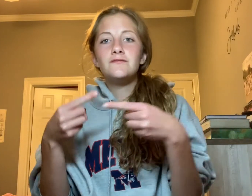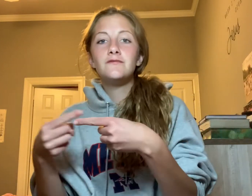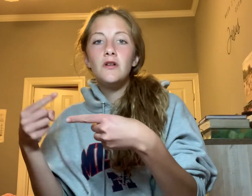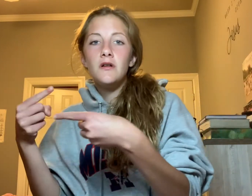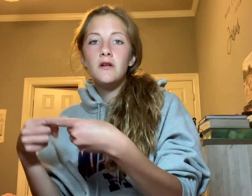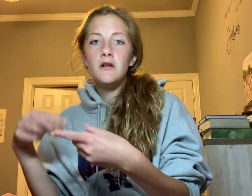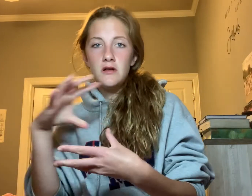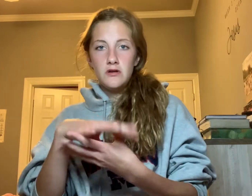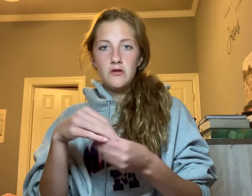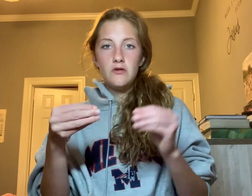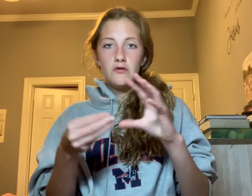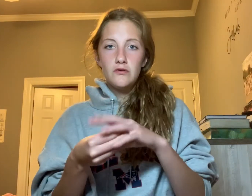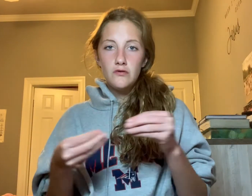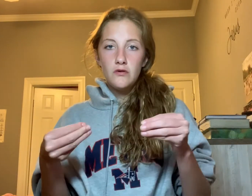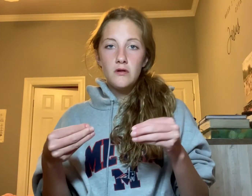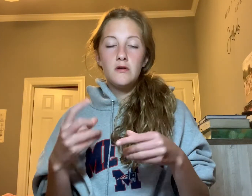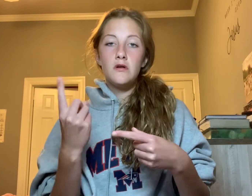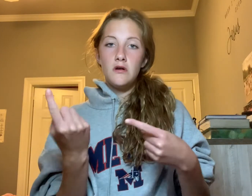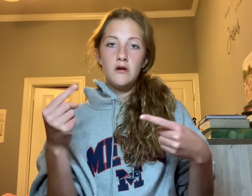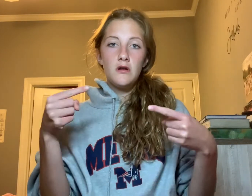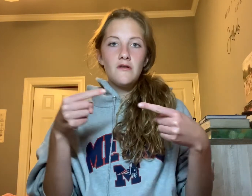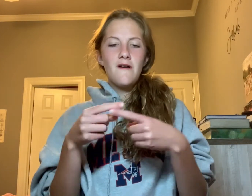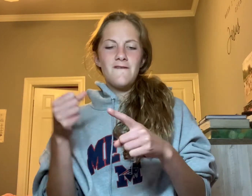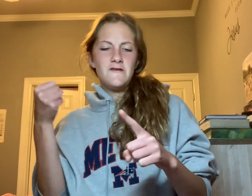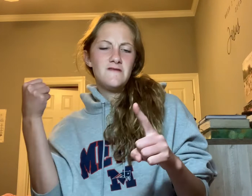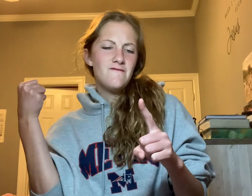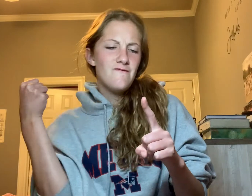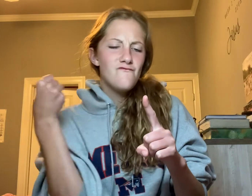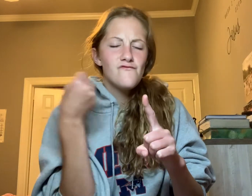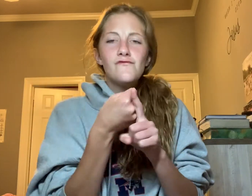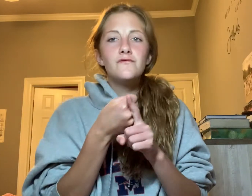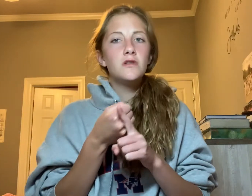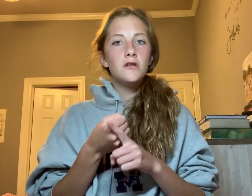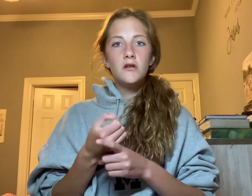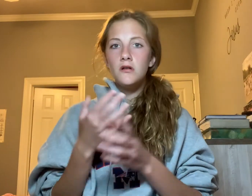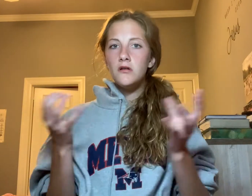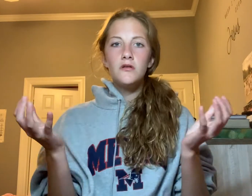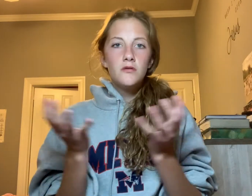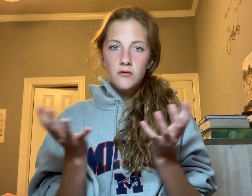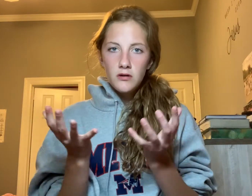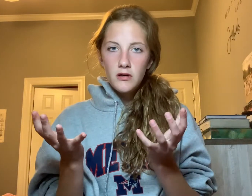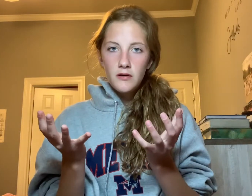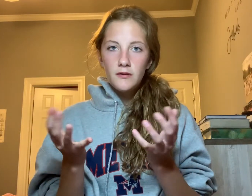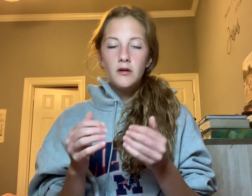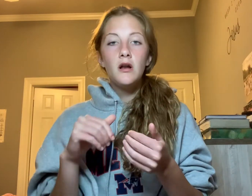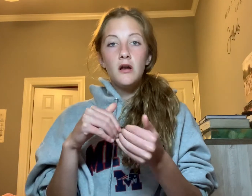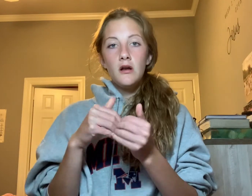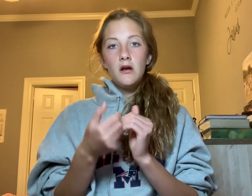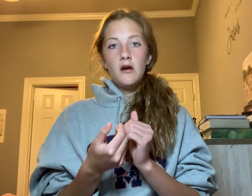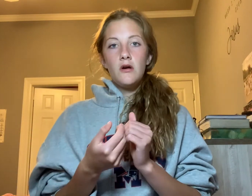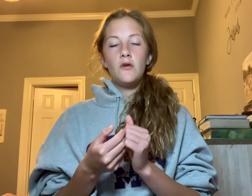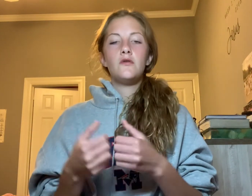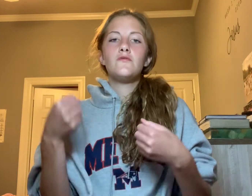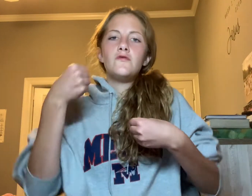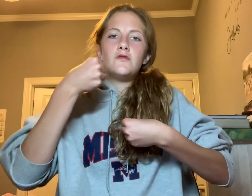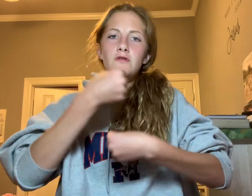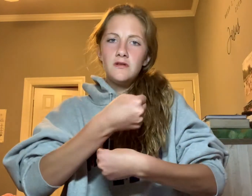conflict during the film. The one conflict that really just hit home for me was how they